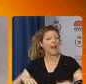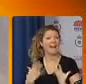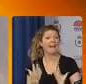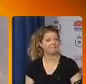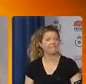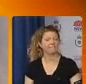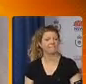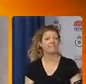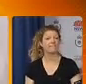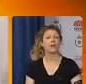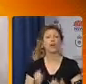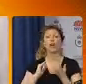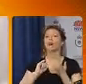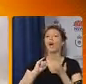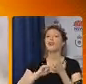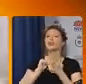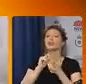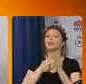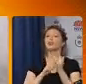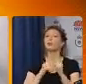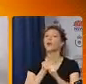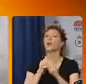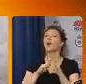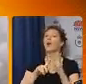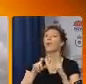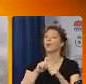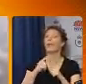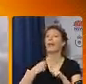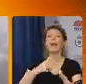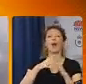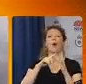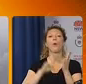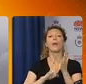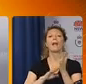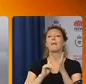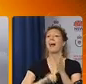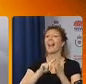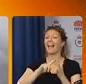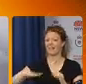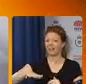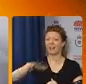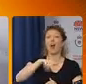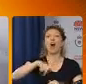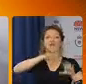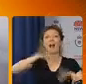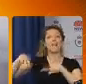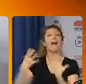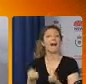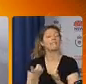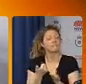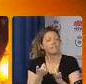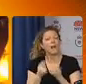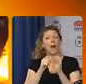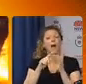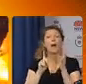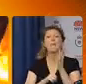around the Springwood Winmalee fireground area, and second to that would have been in Bilpin. We've also had